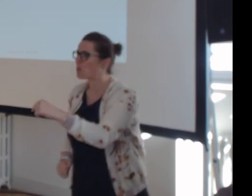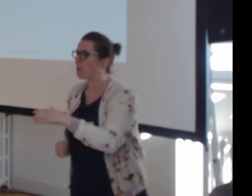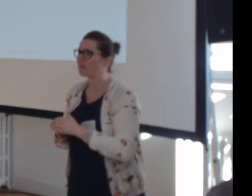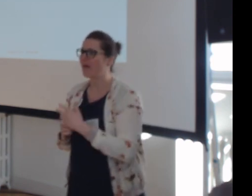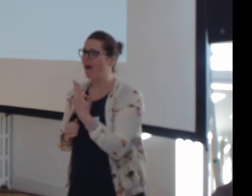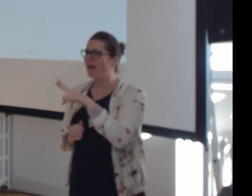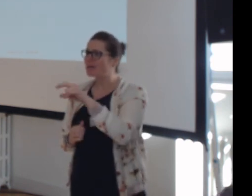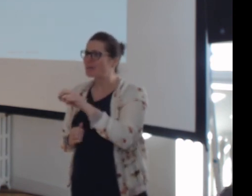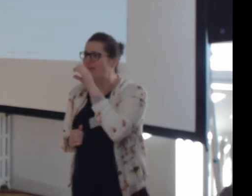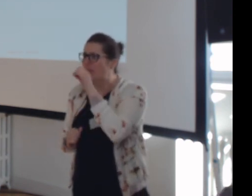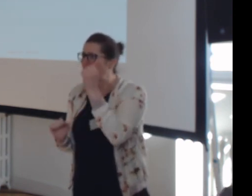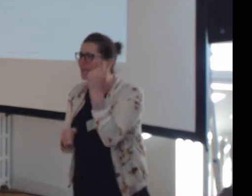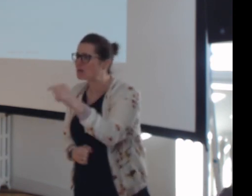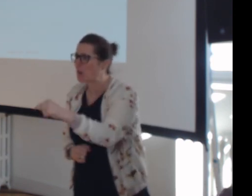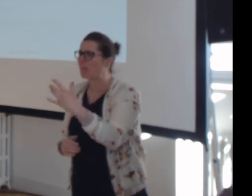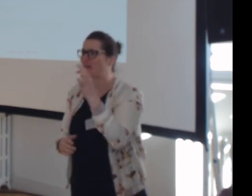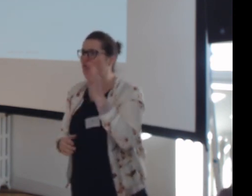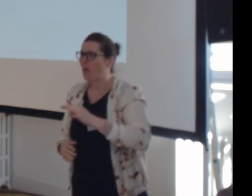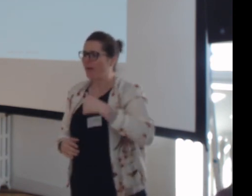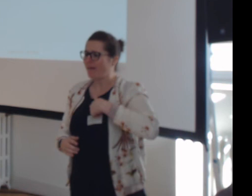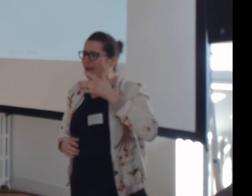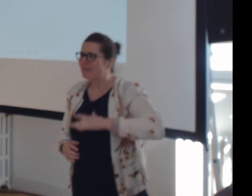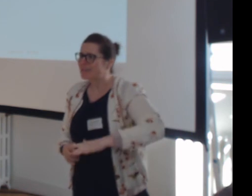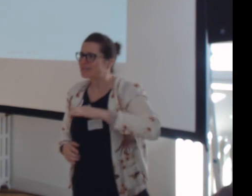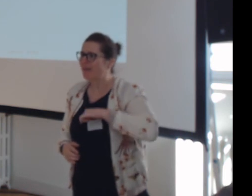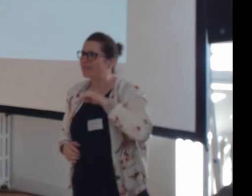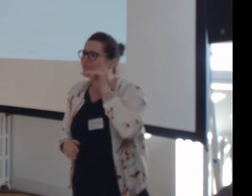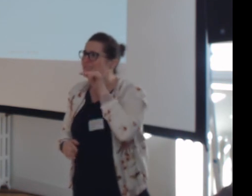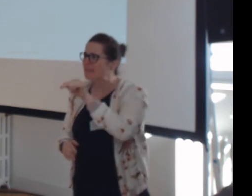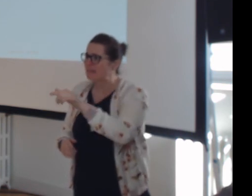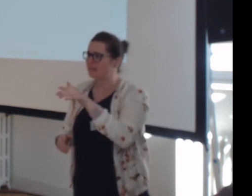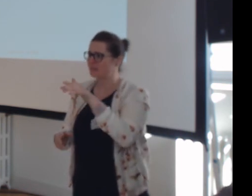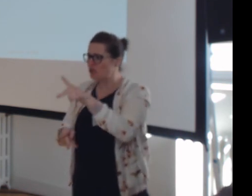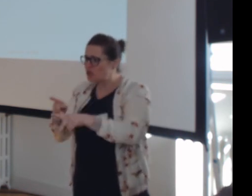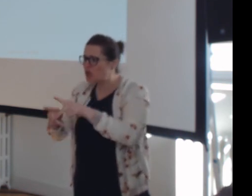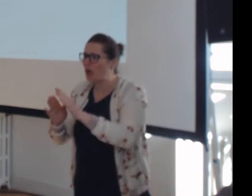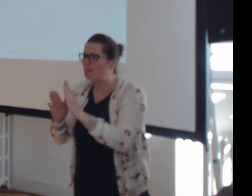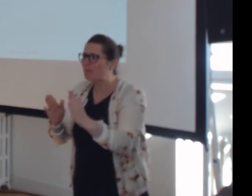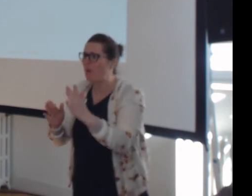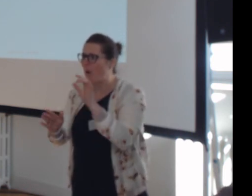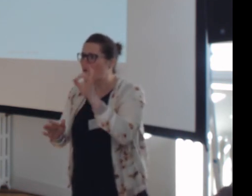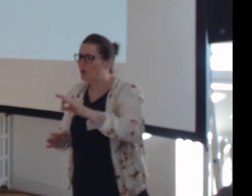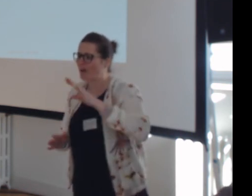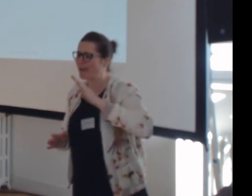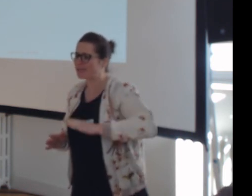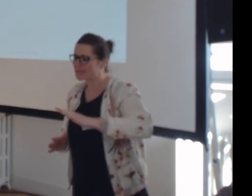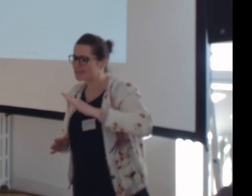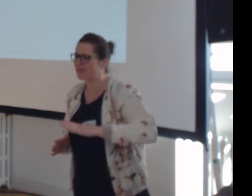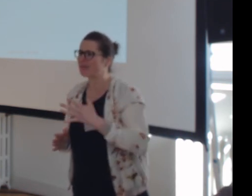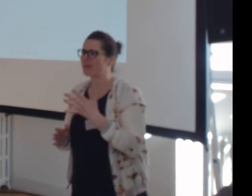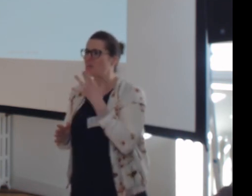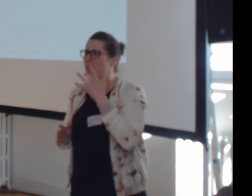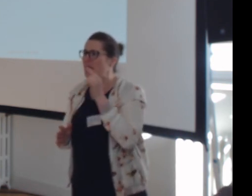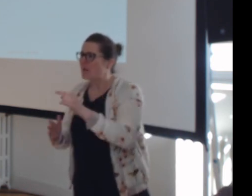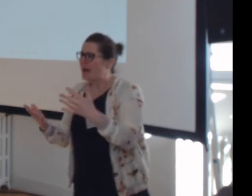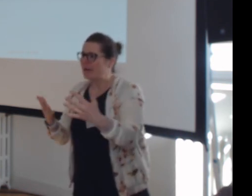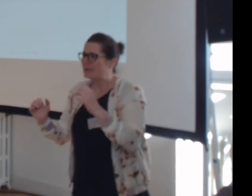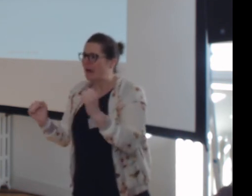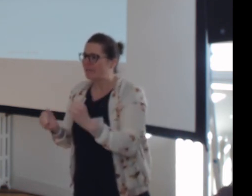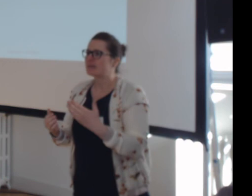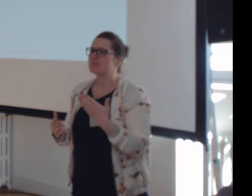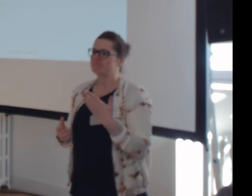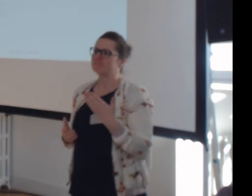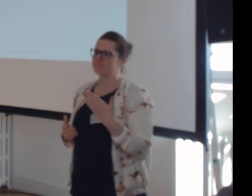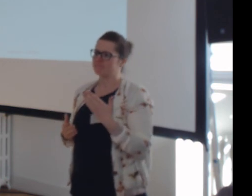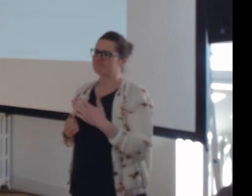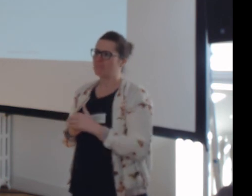the 28th of February, but I'm so interested in this story of Roadbed. So, yeah, I think you